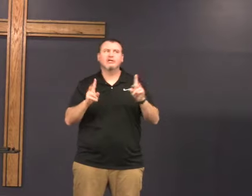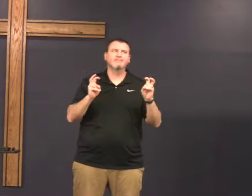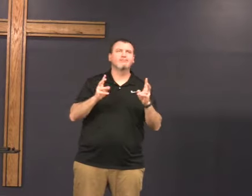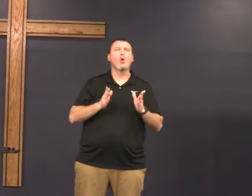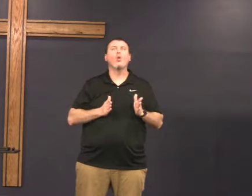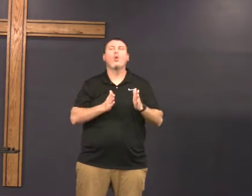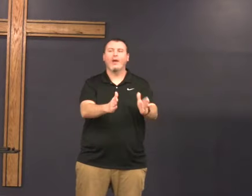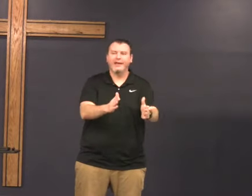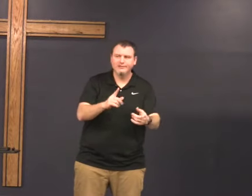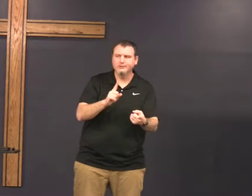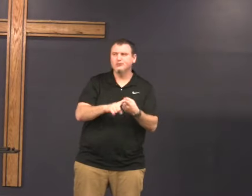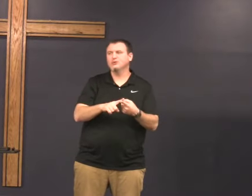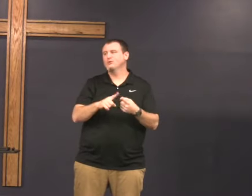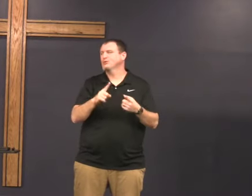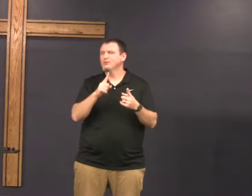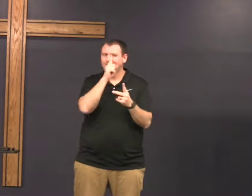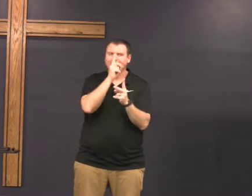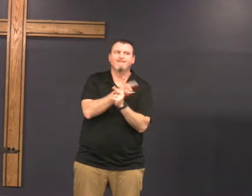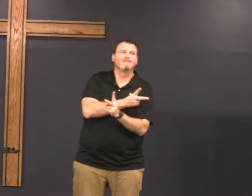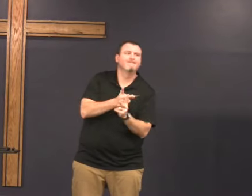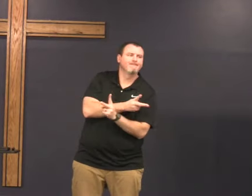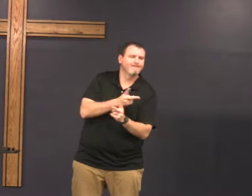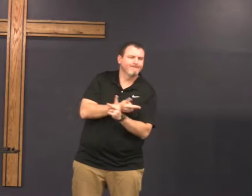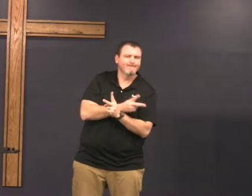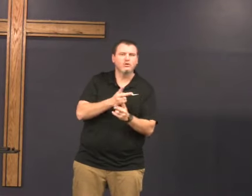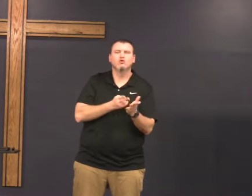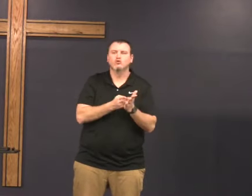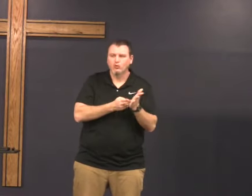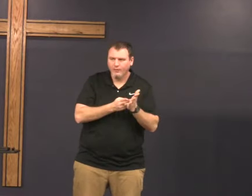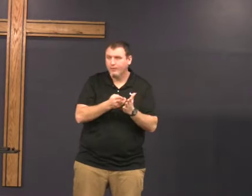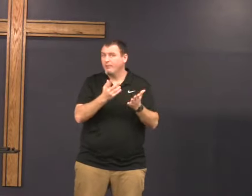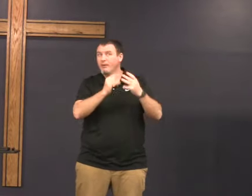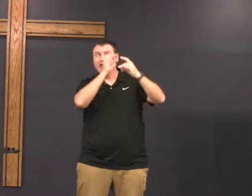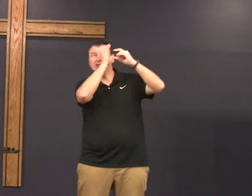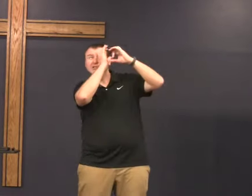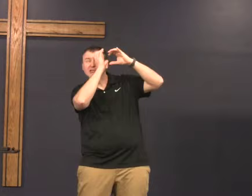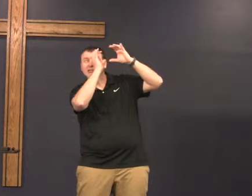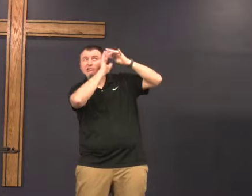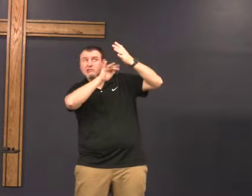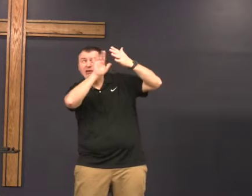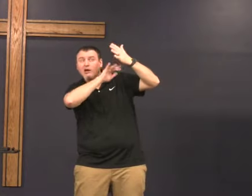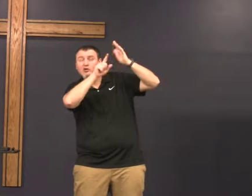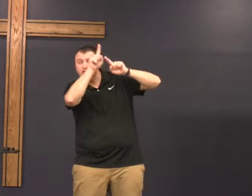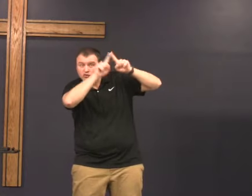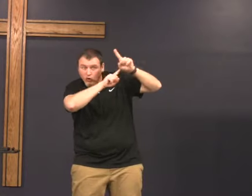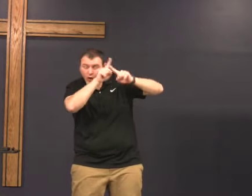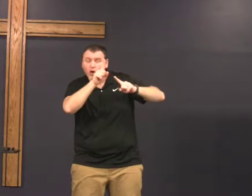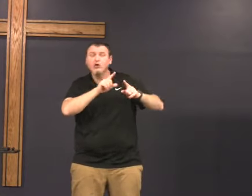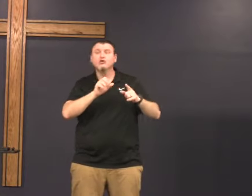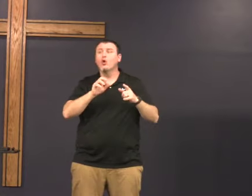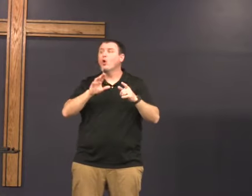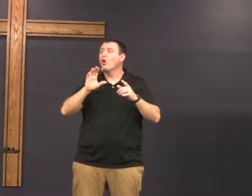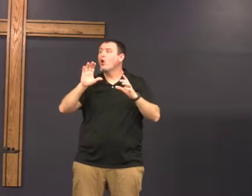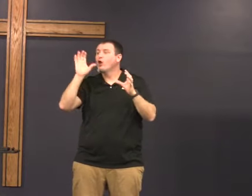They all have different ways to figure out the truth. Study